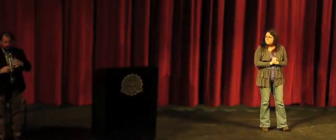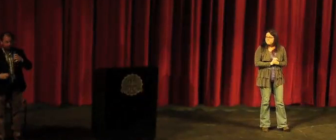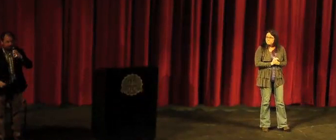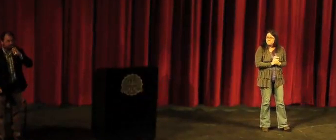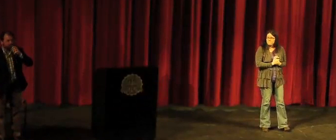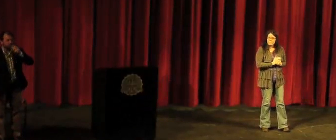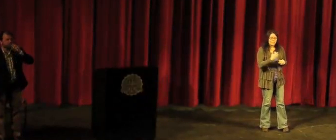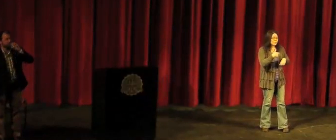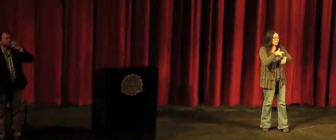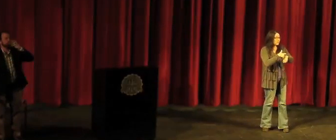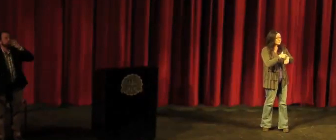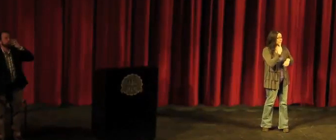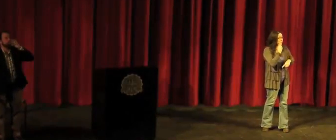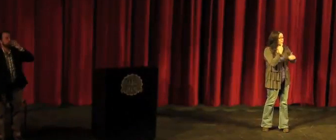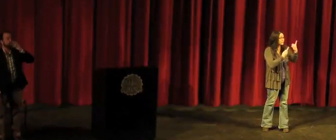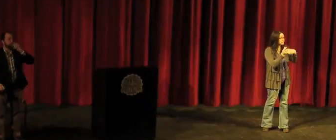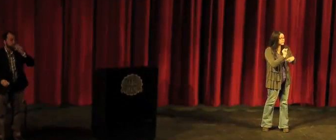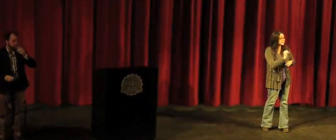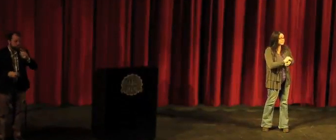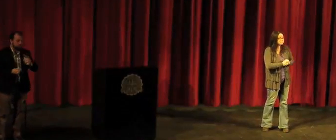We have some time for questions.